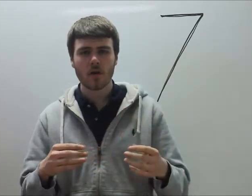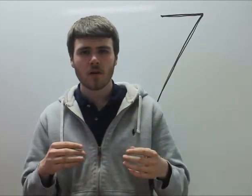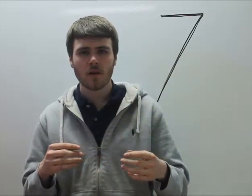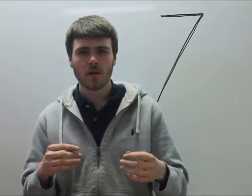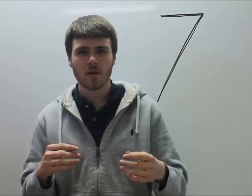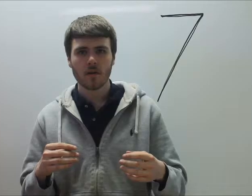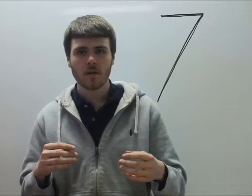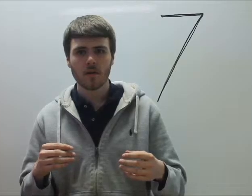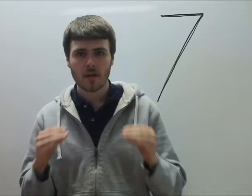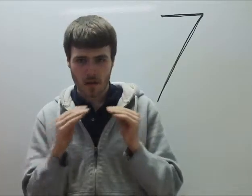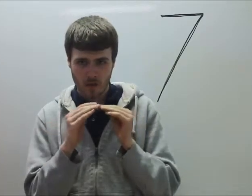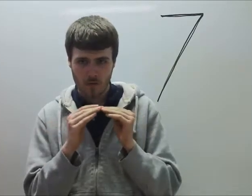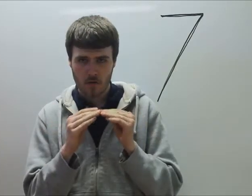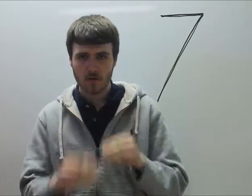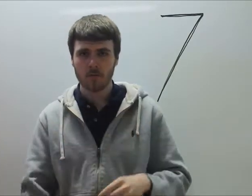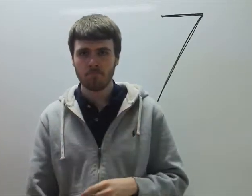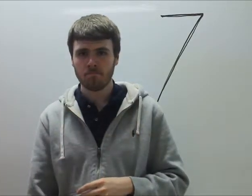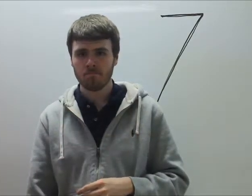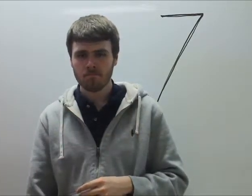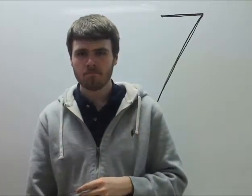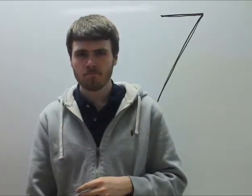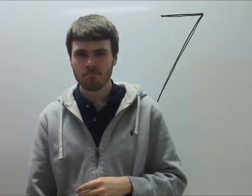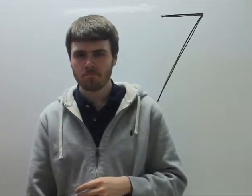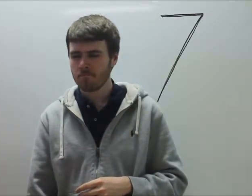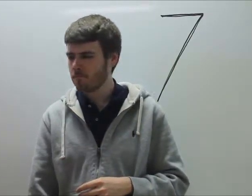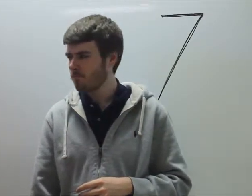score are equal.